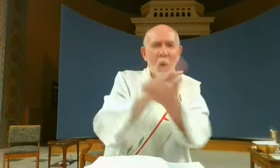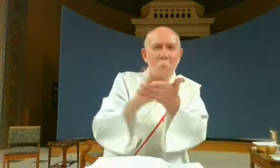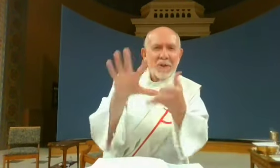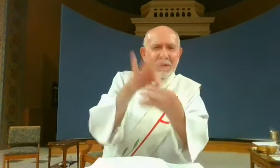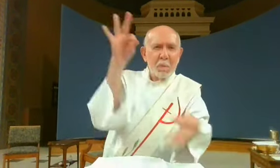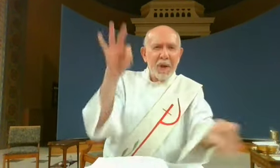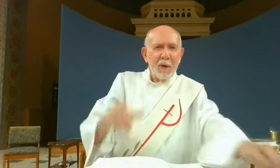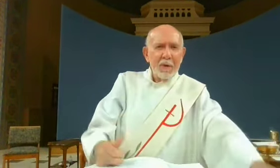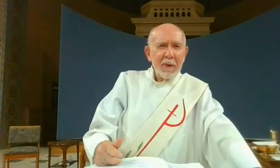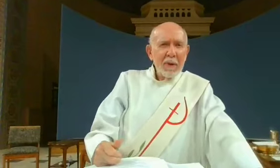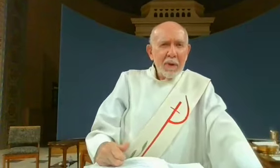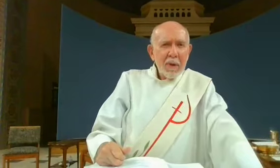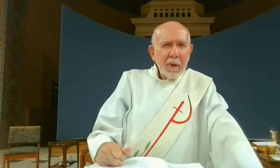And that's the Holy Spirit.